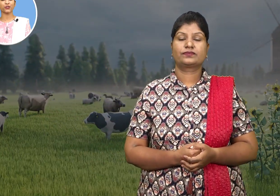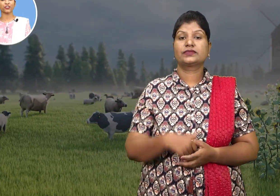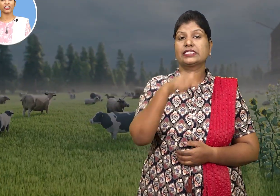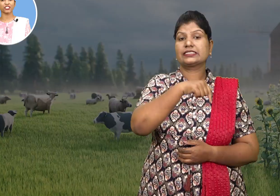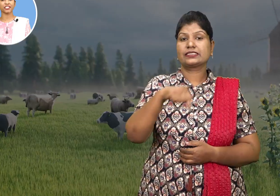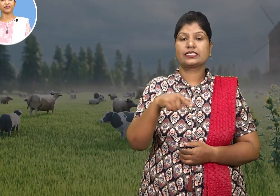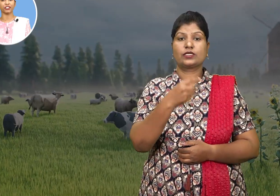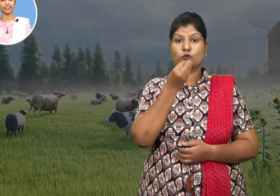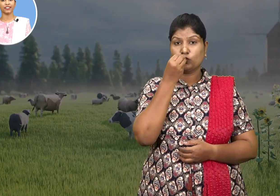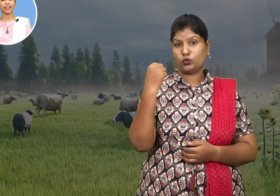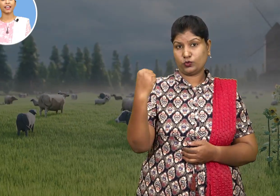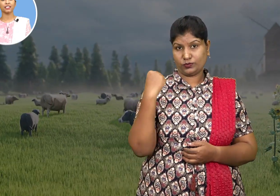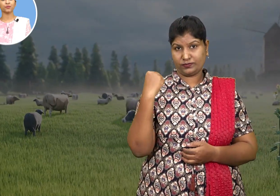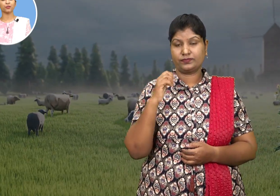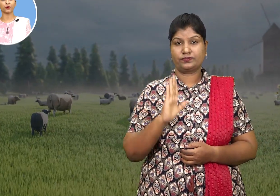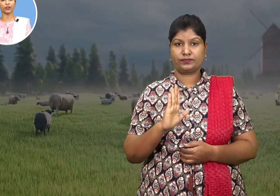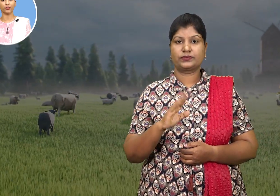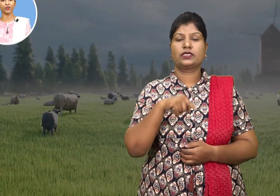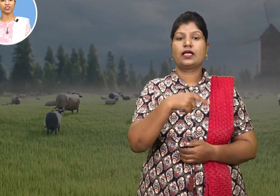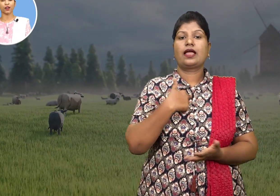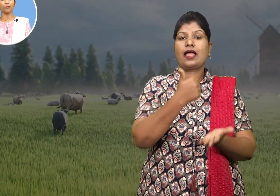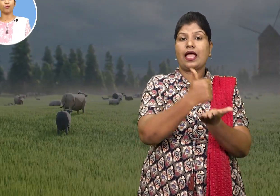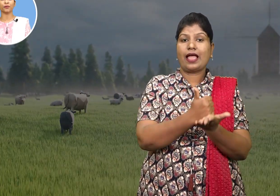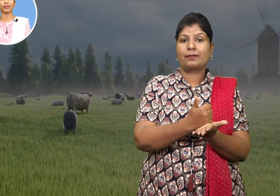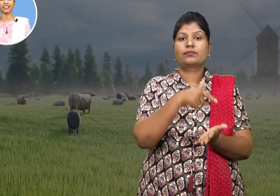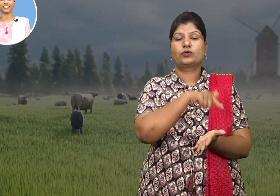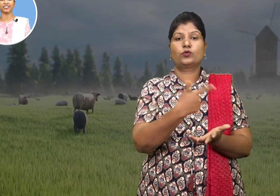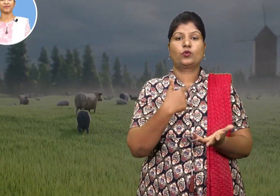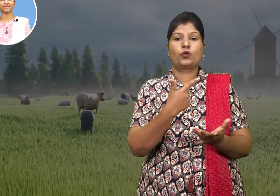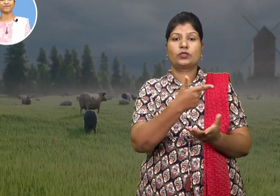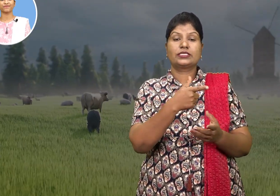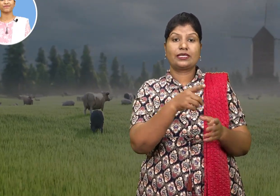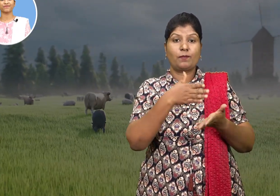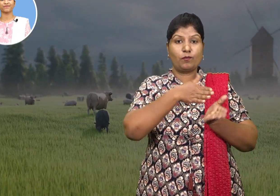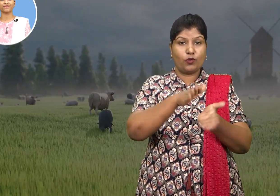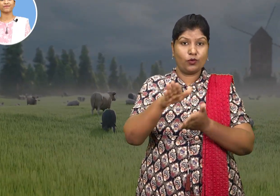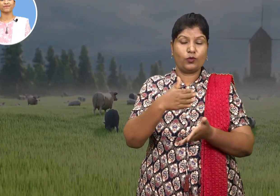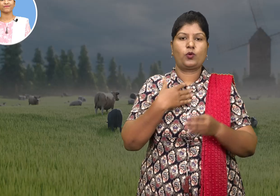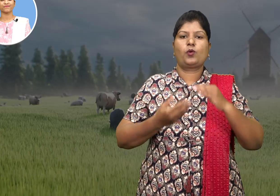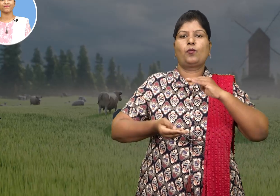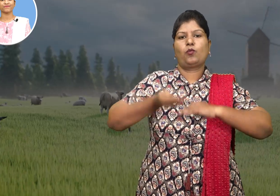These nutritious food helps to produce more milk.